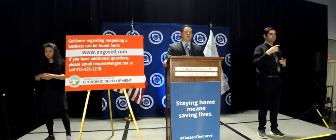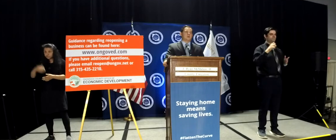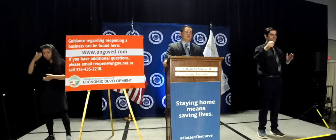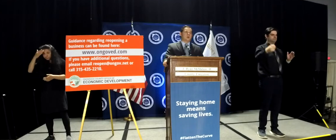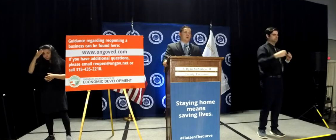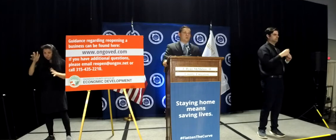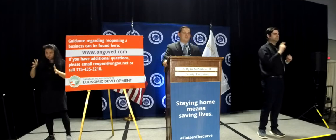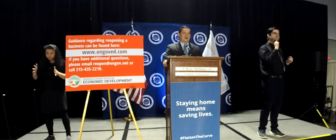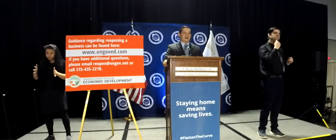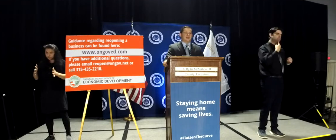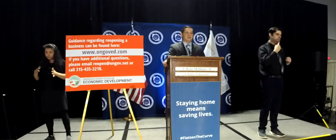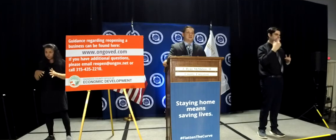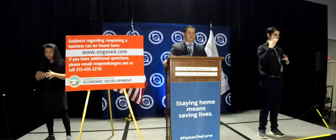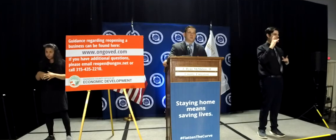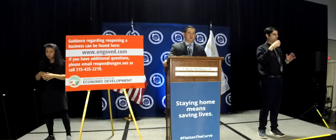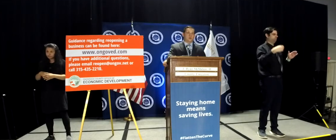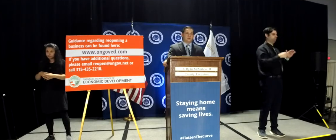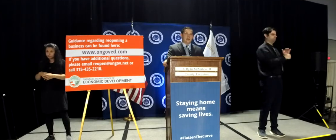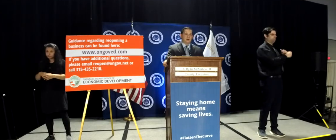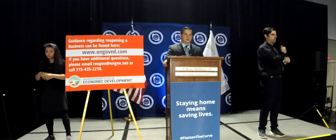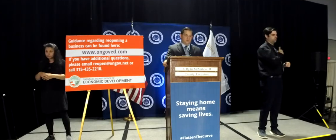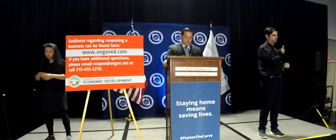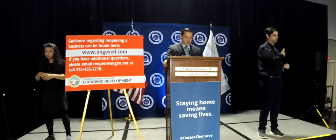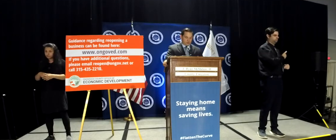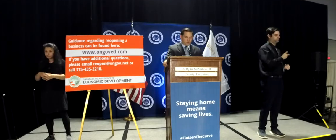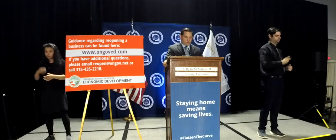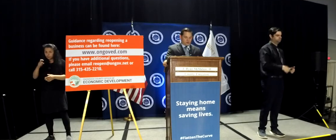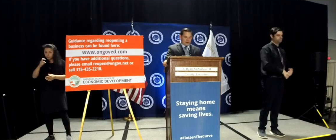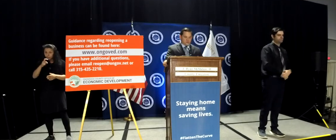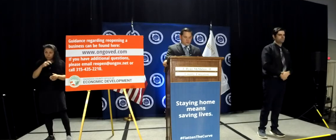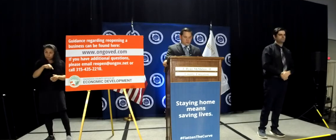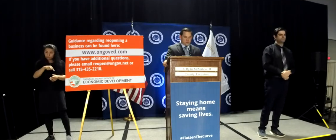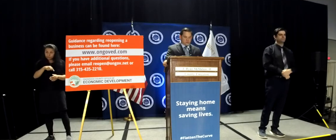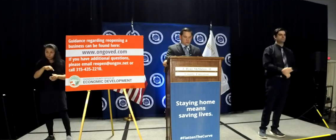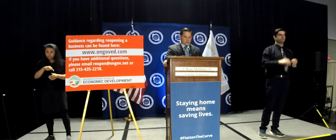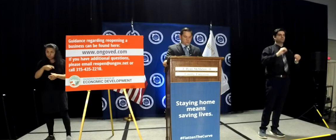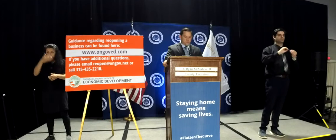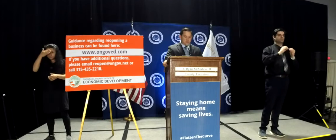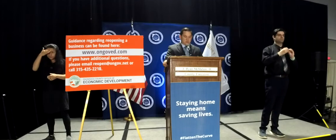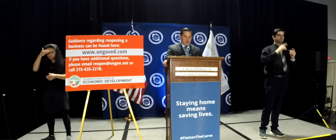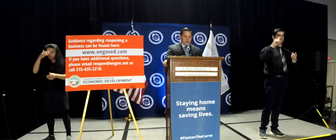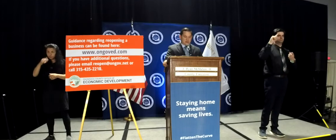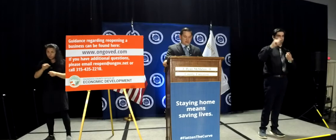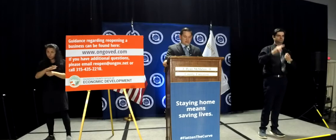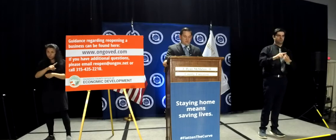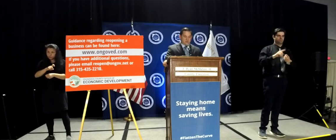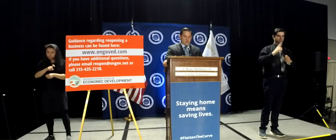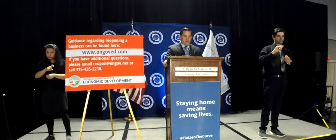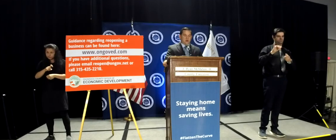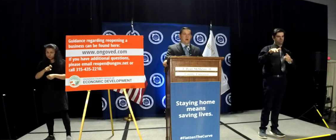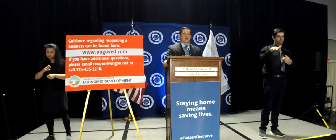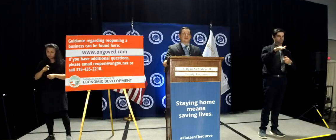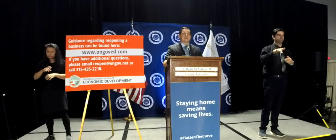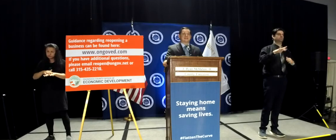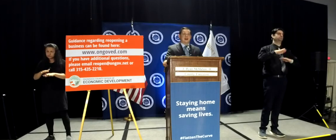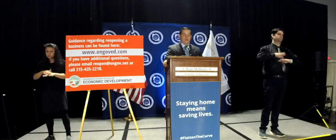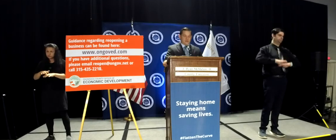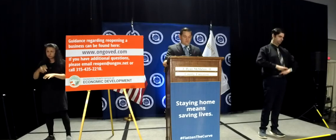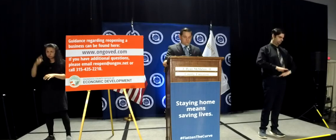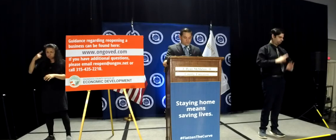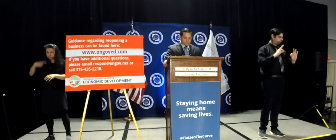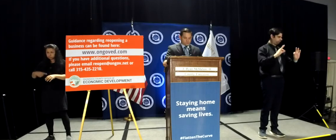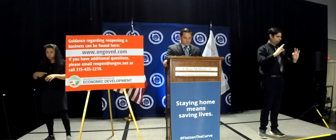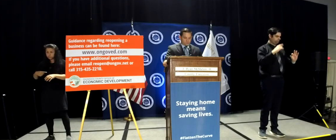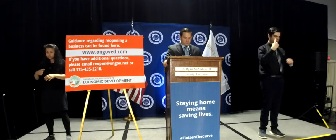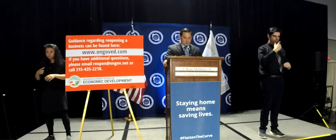ICU. So the fact that these numbers are going down is very, very good for our hospitalization numbers and keeping our residents